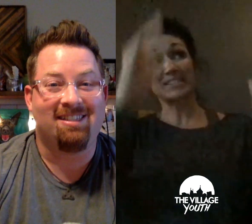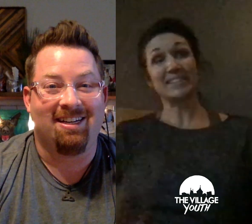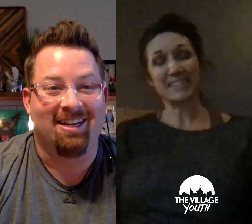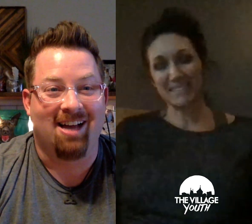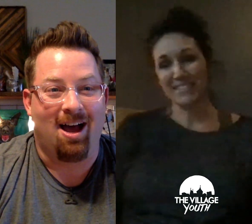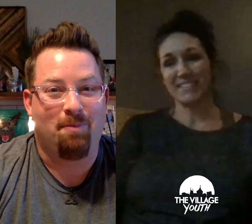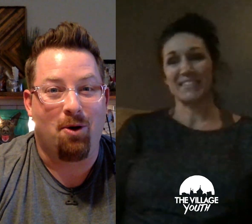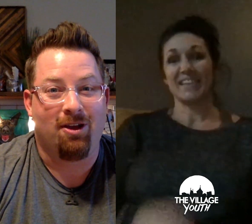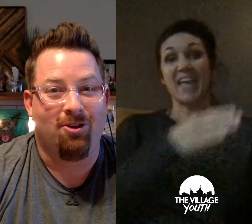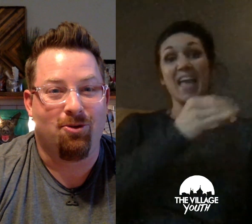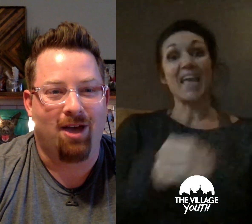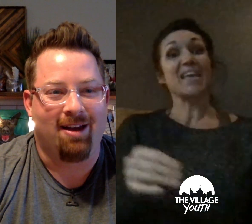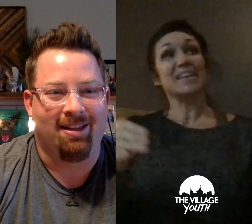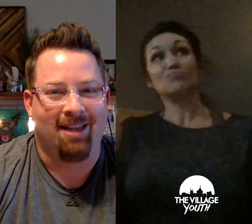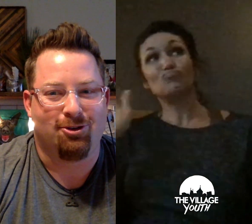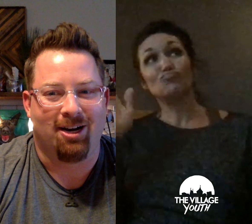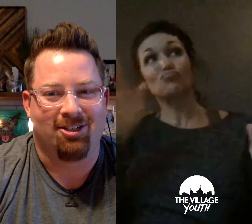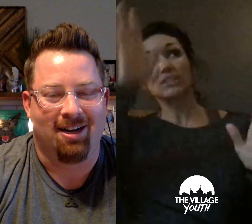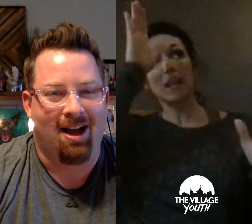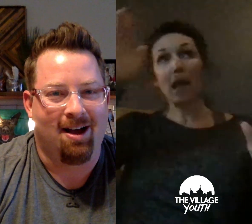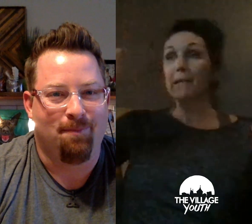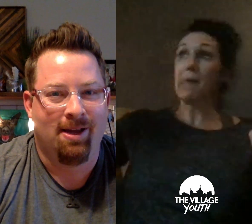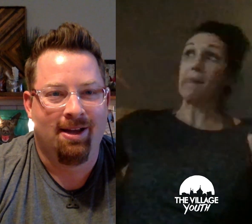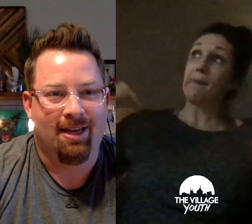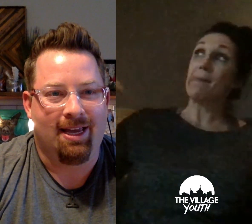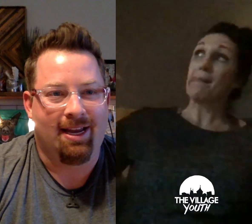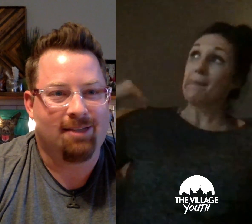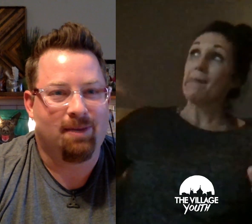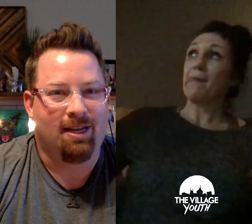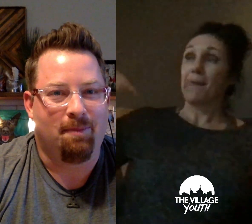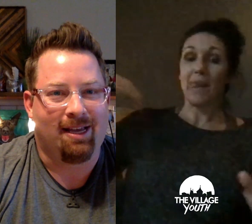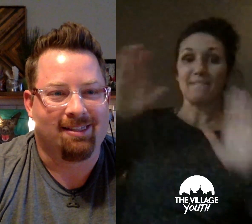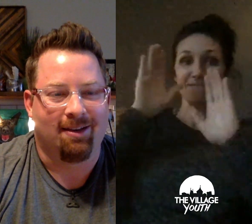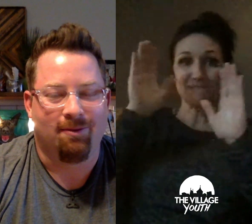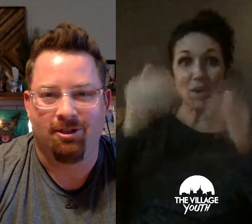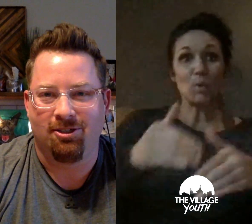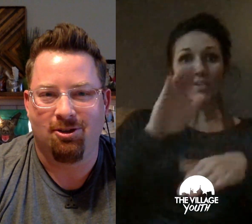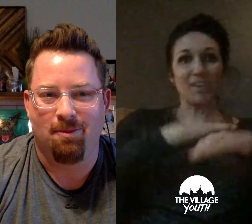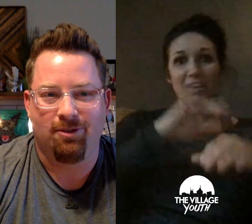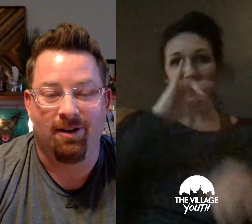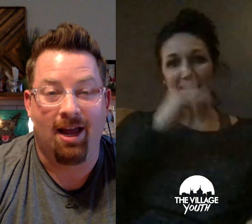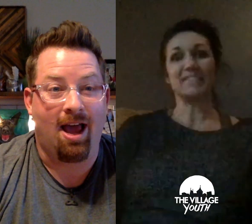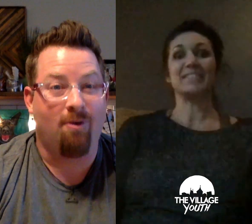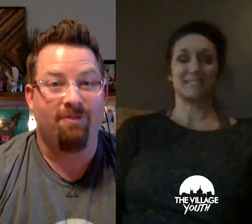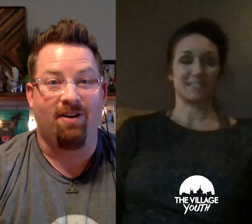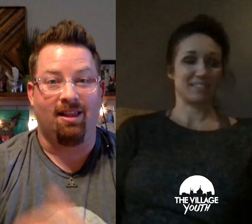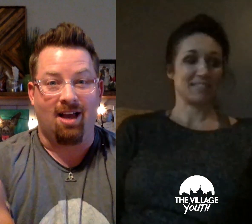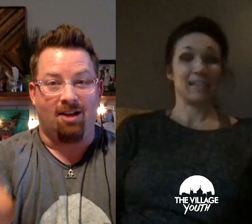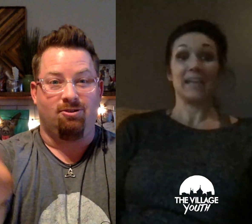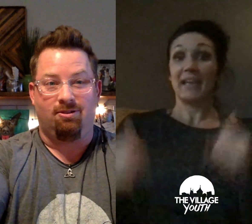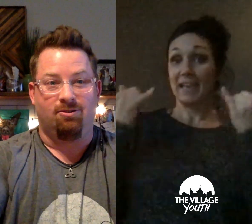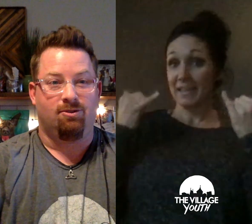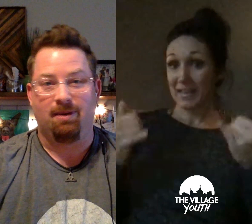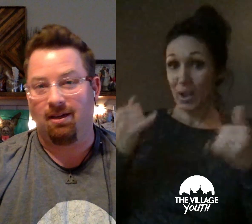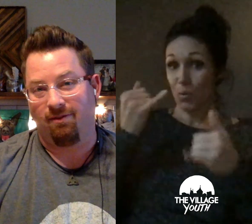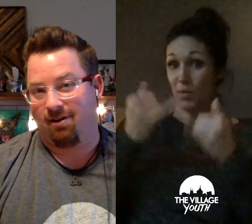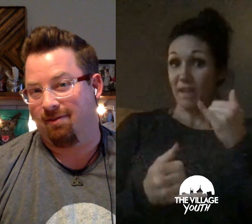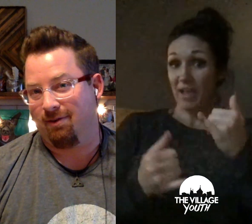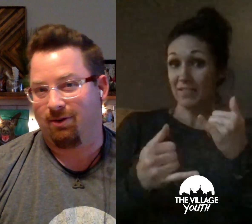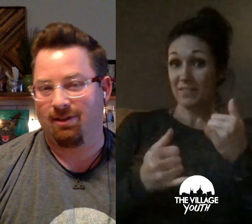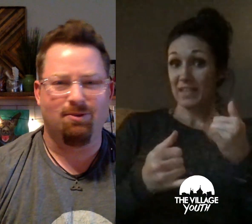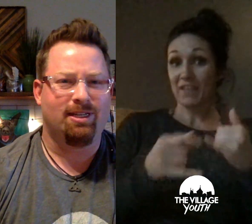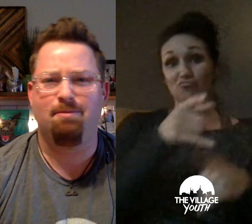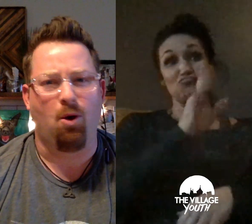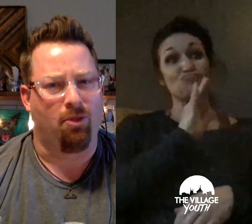And for listening to God poking you in that direction. It has been amazing, which is so much fun. And now we finally got you to speak in